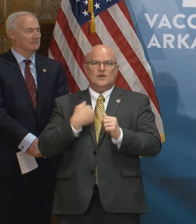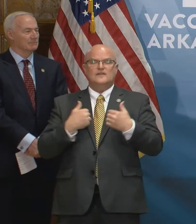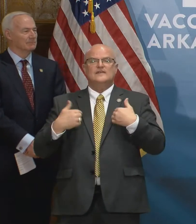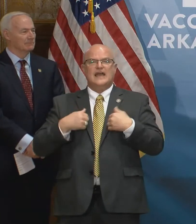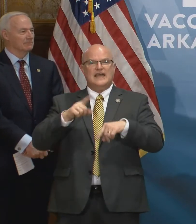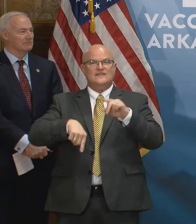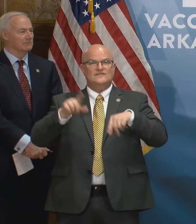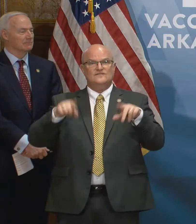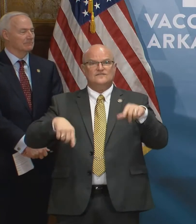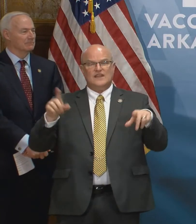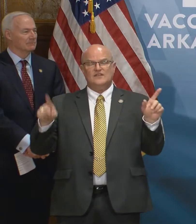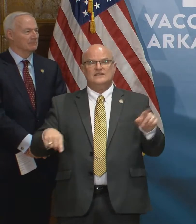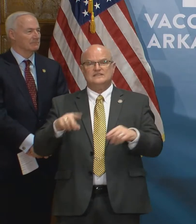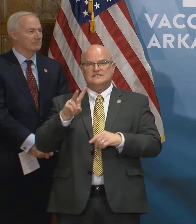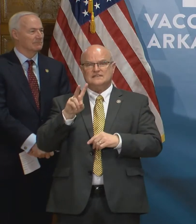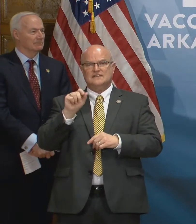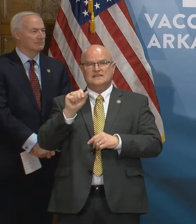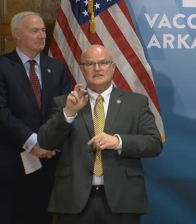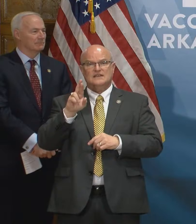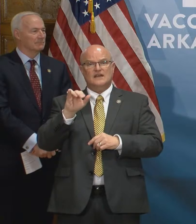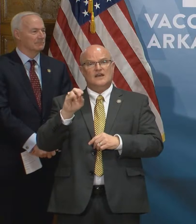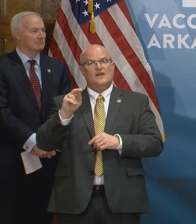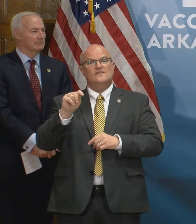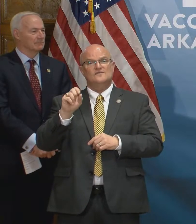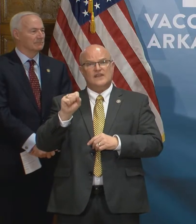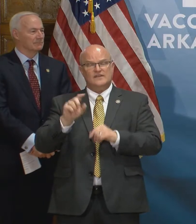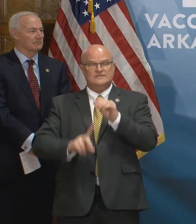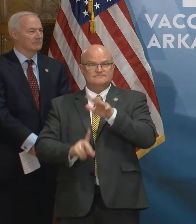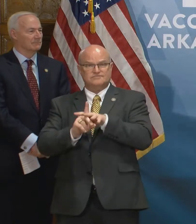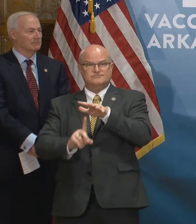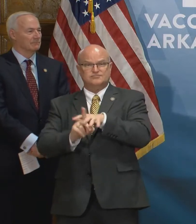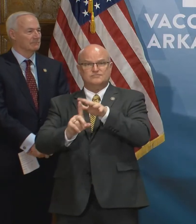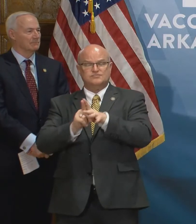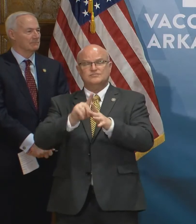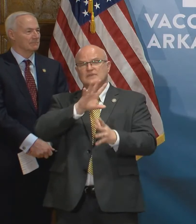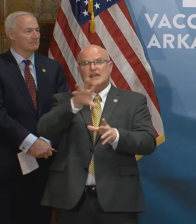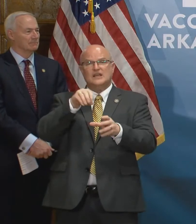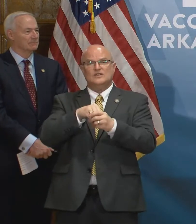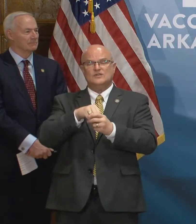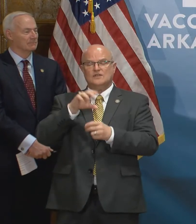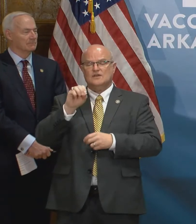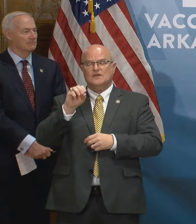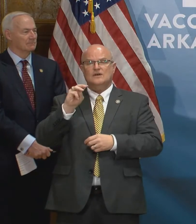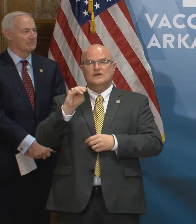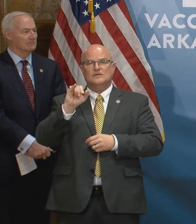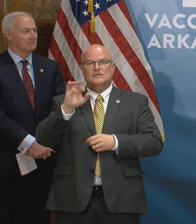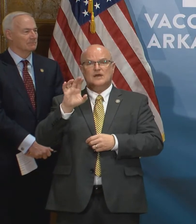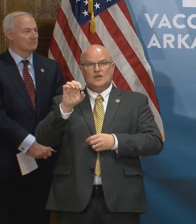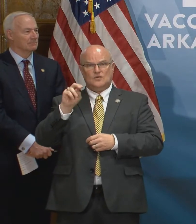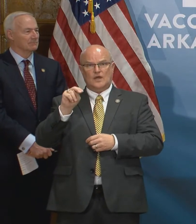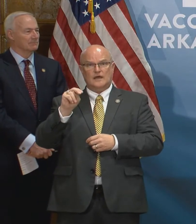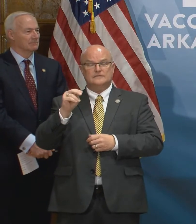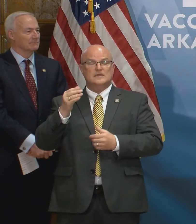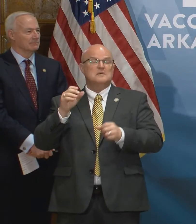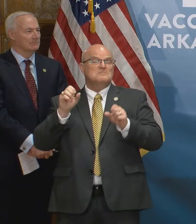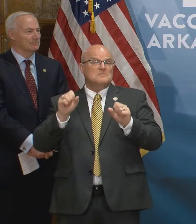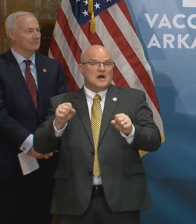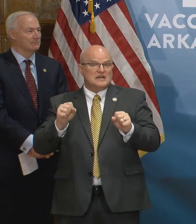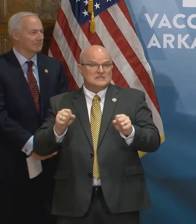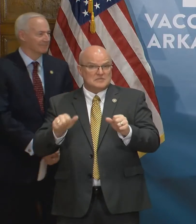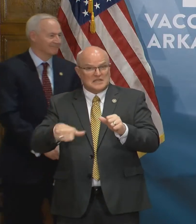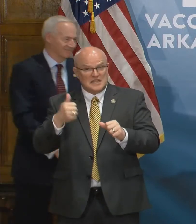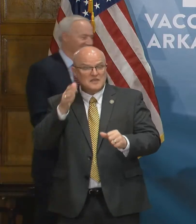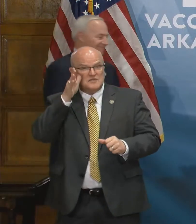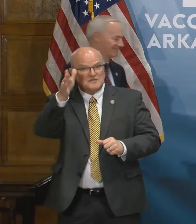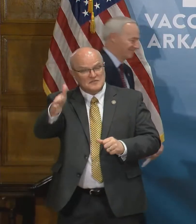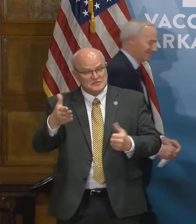had various variants arise, including the Omicron variant. And it could be that we'll have another variant in the future.